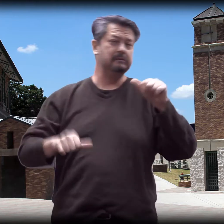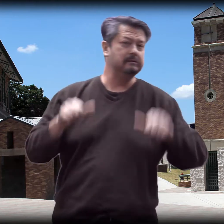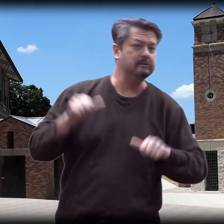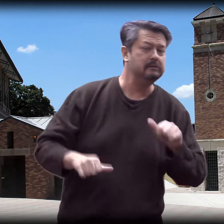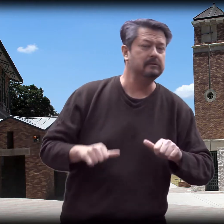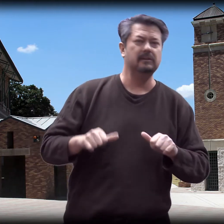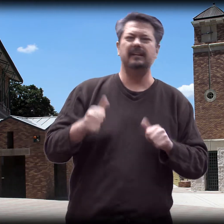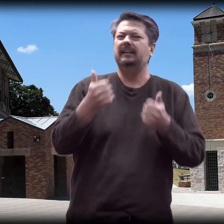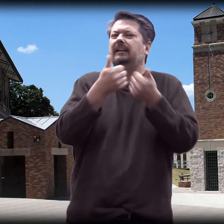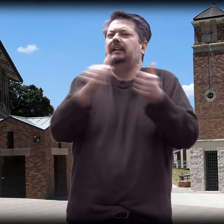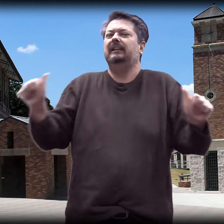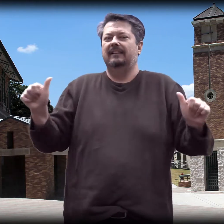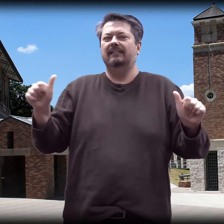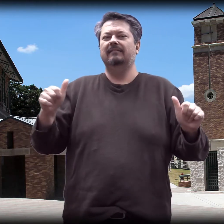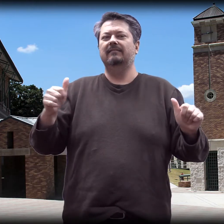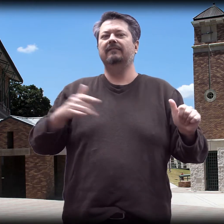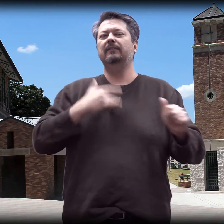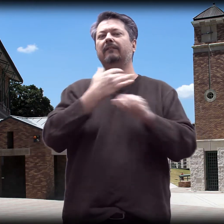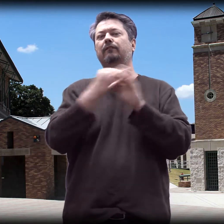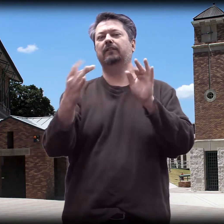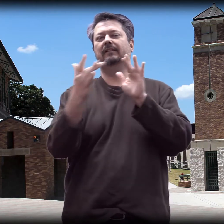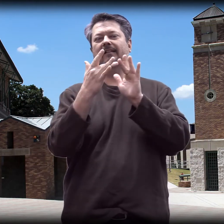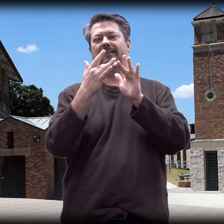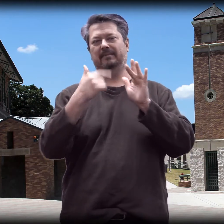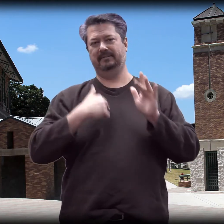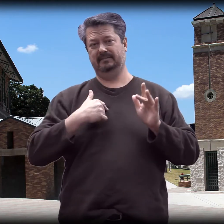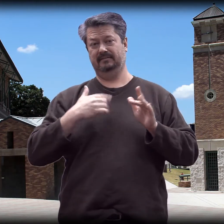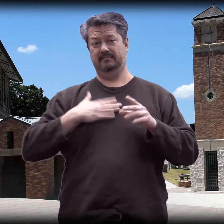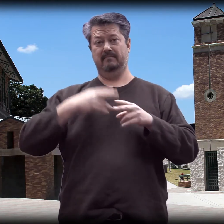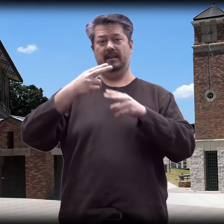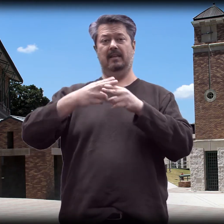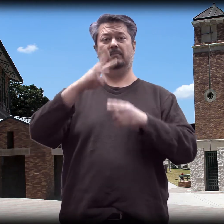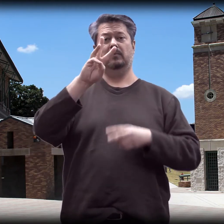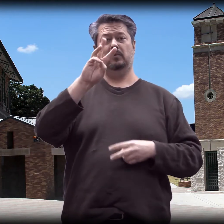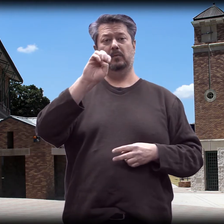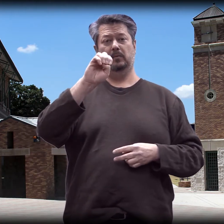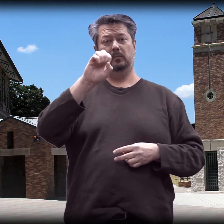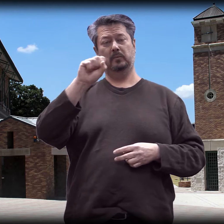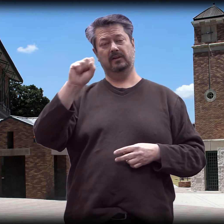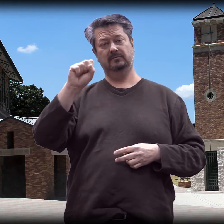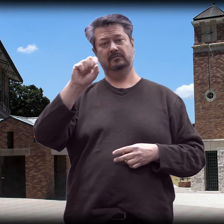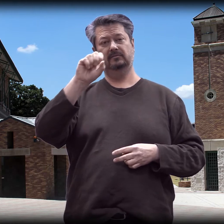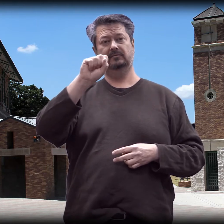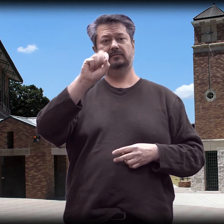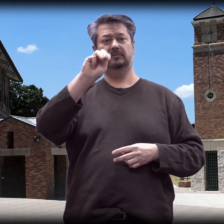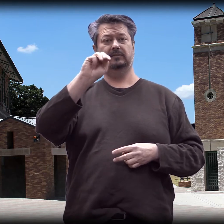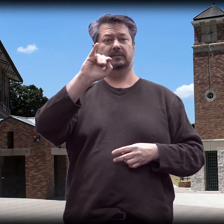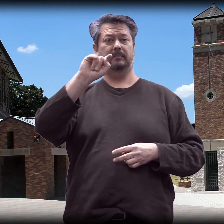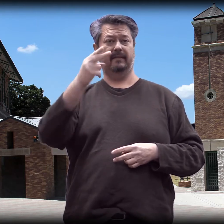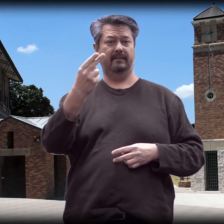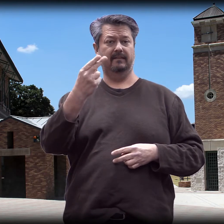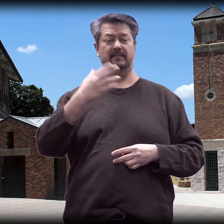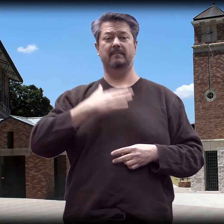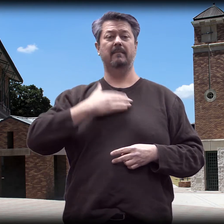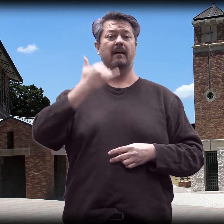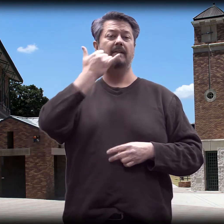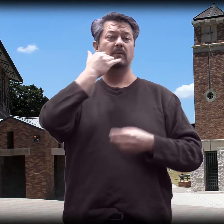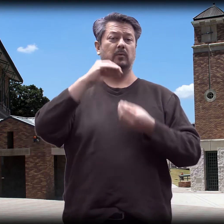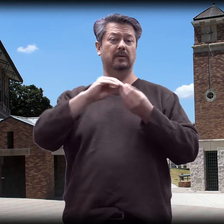any concerns, please feel free to reach out to me. Again, my name is Wess Smith. My extension